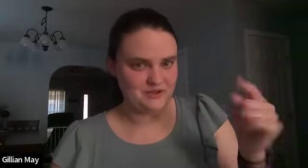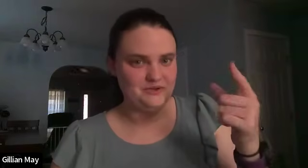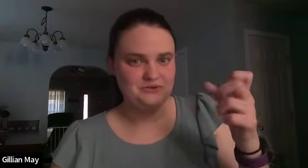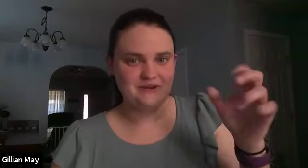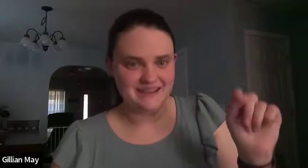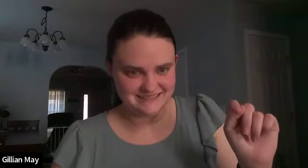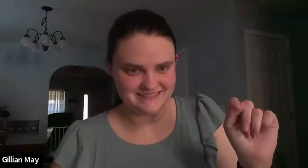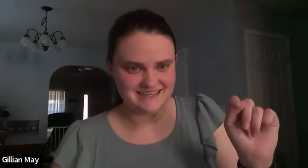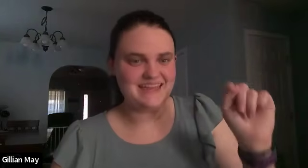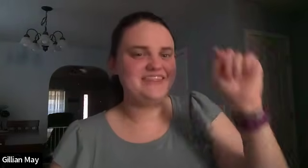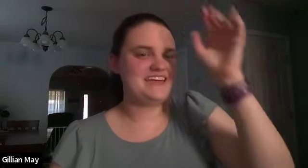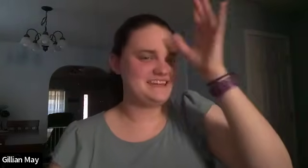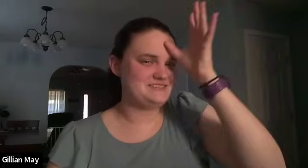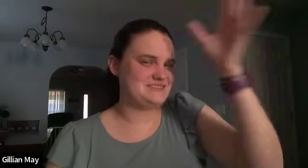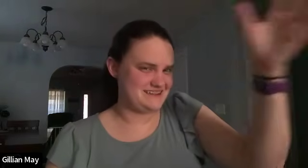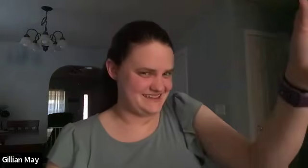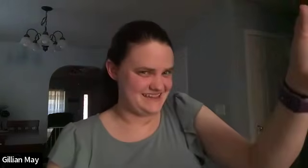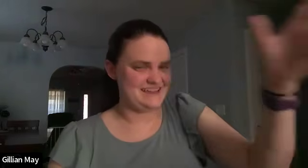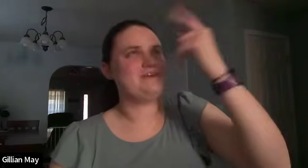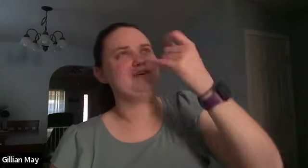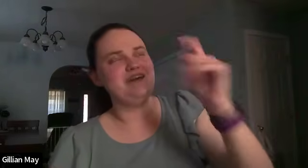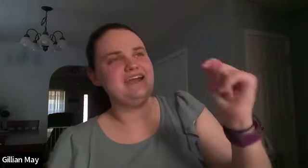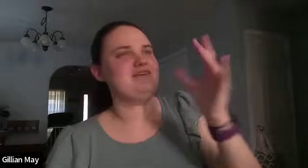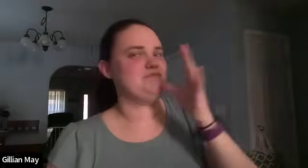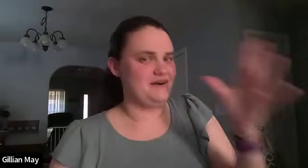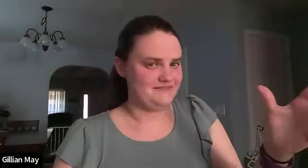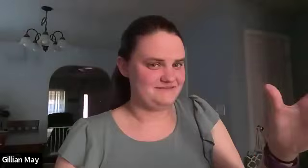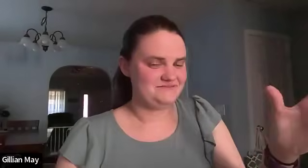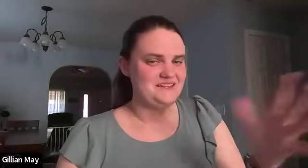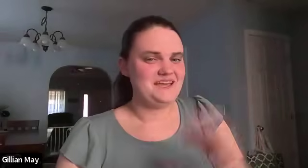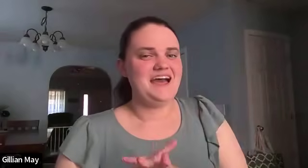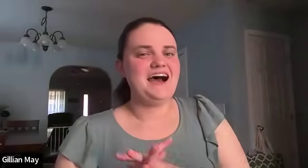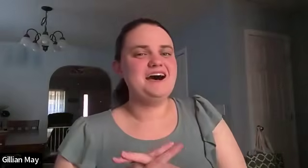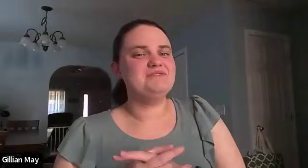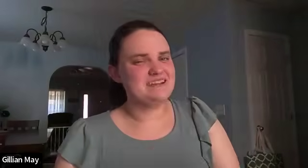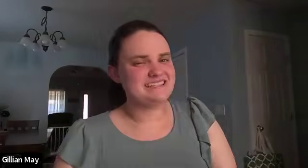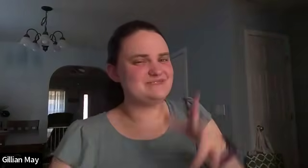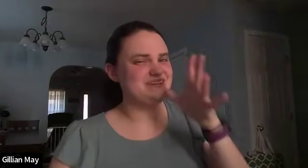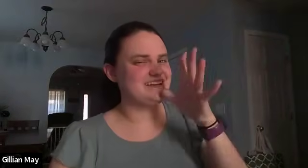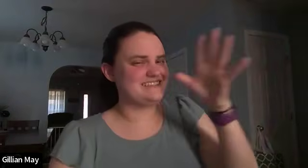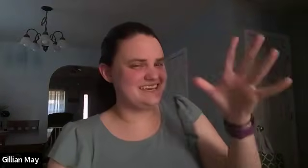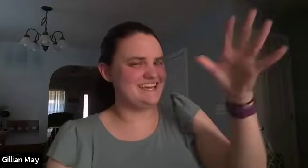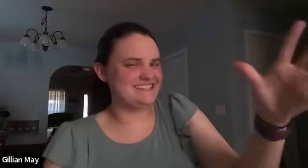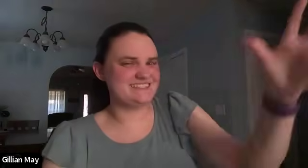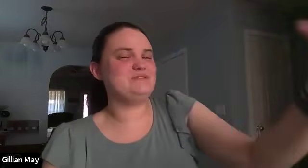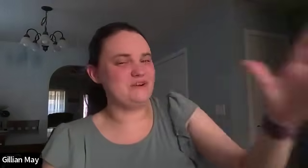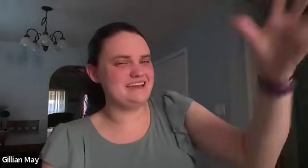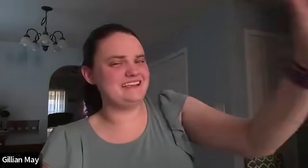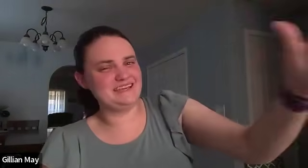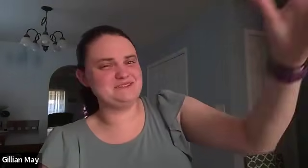spell great and then do granddad or great grandma. The reason is because this, you could keep